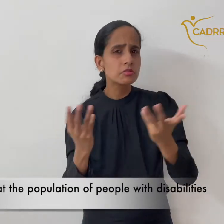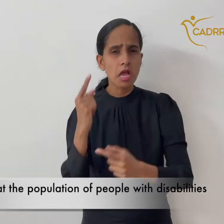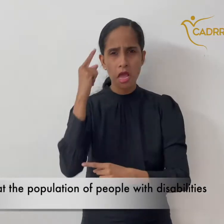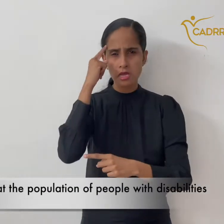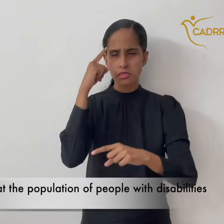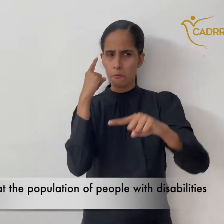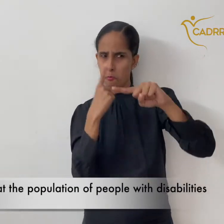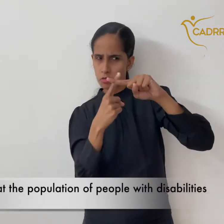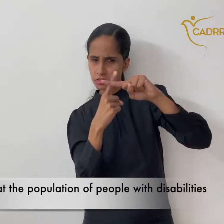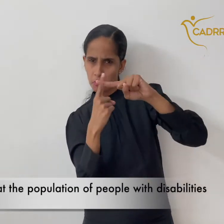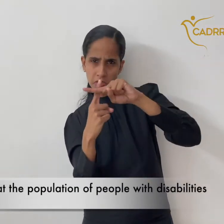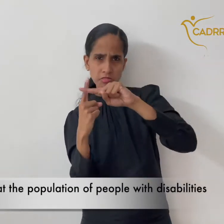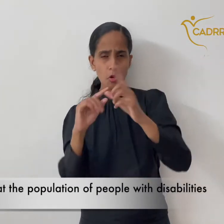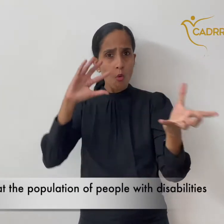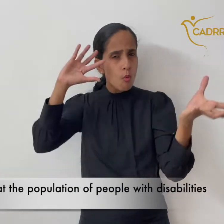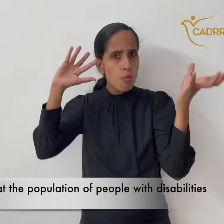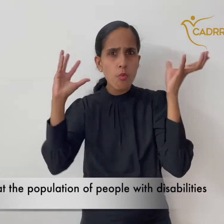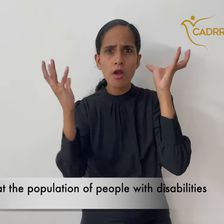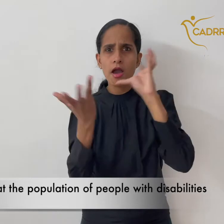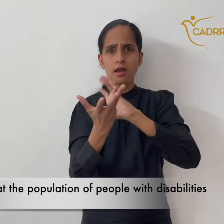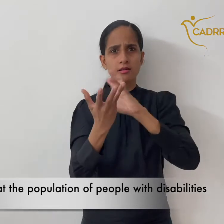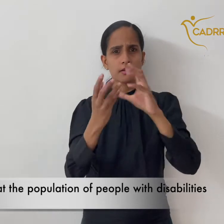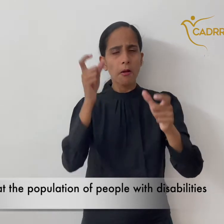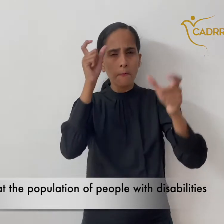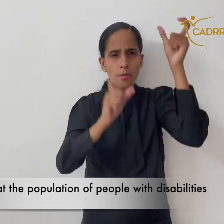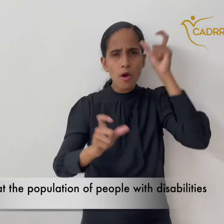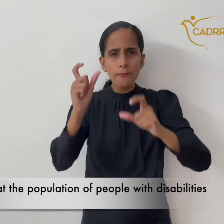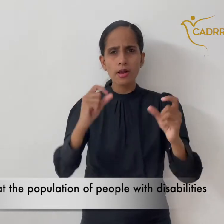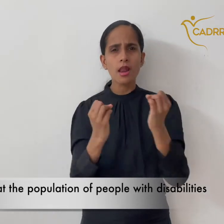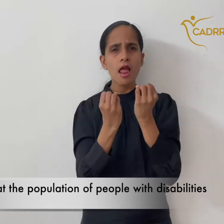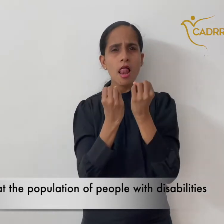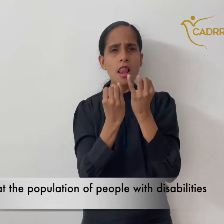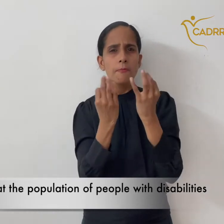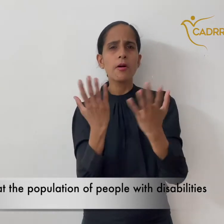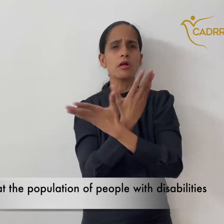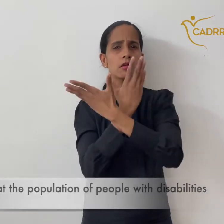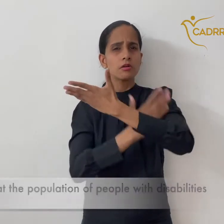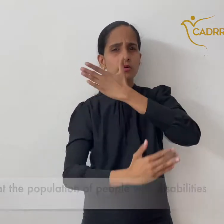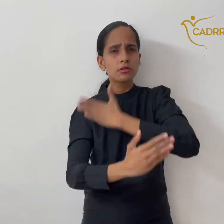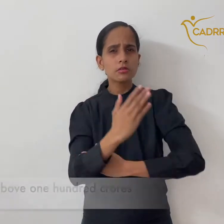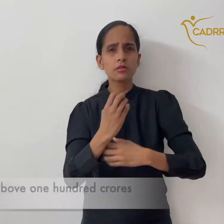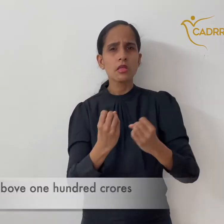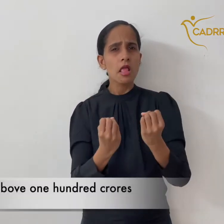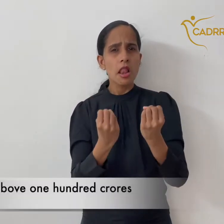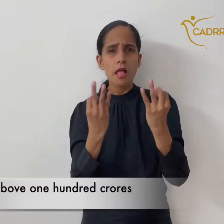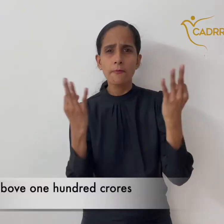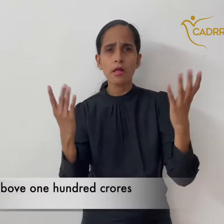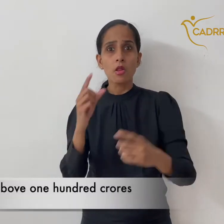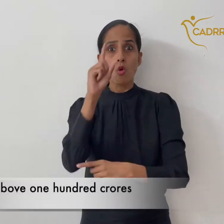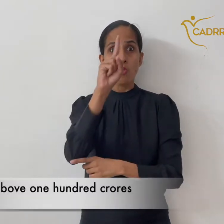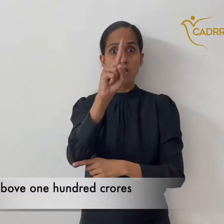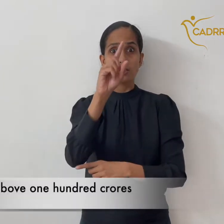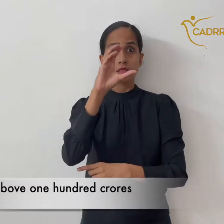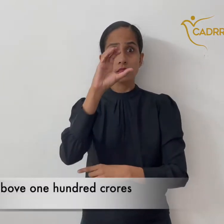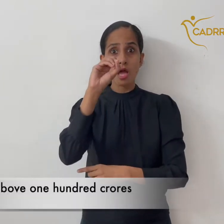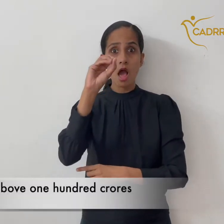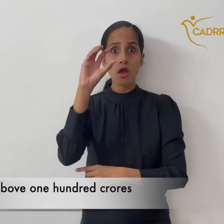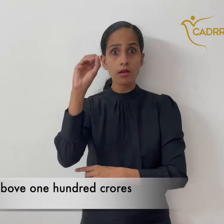WHO estimates that the population of people with disabilities is above